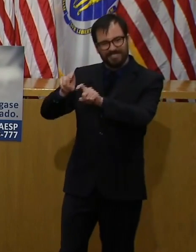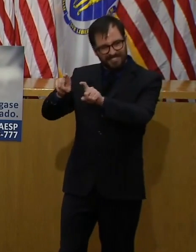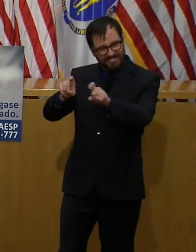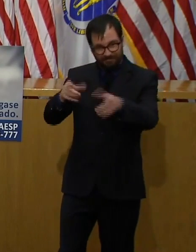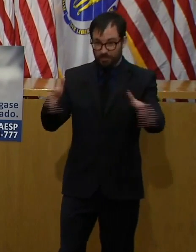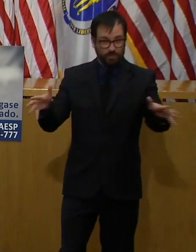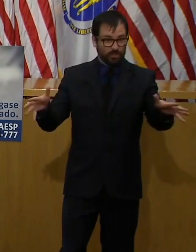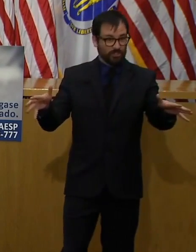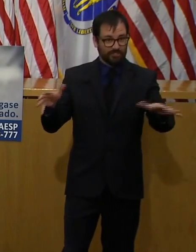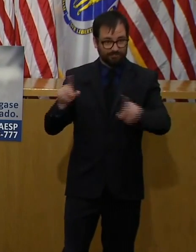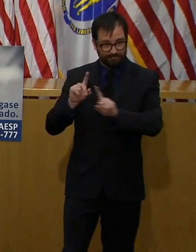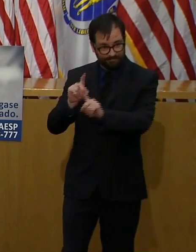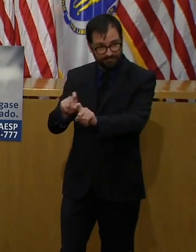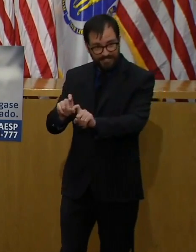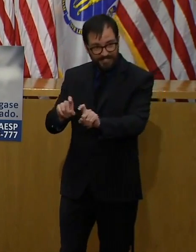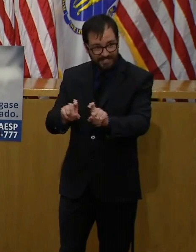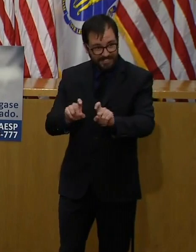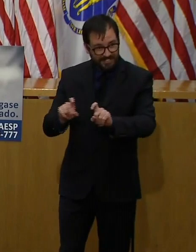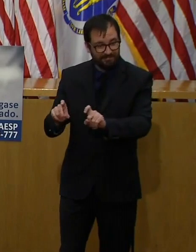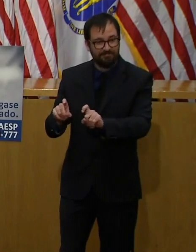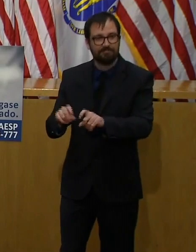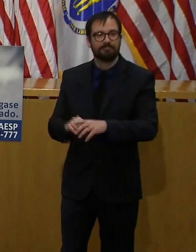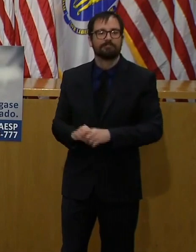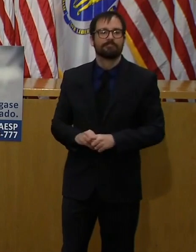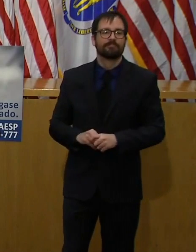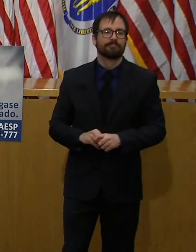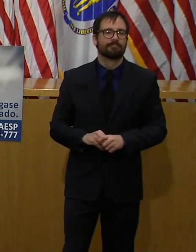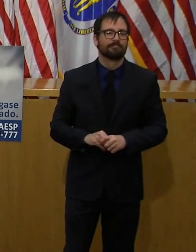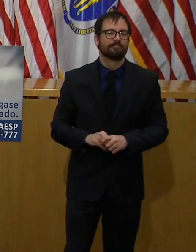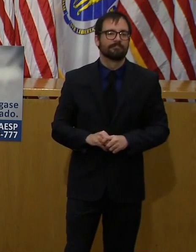are actually sending in our